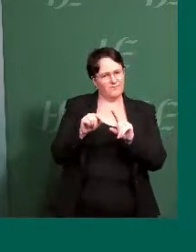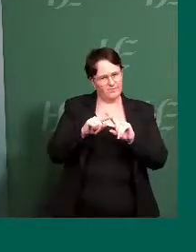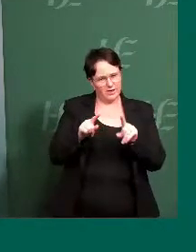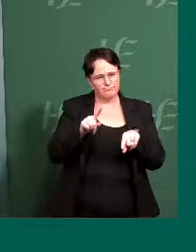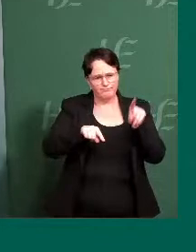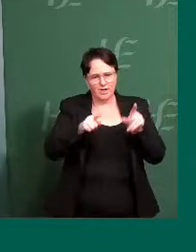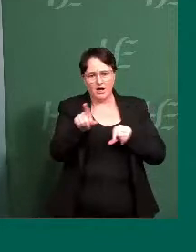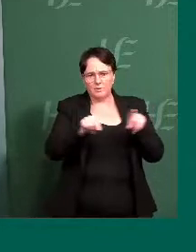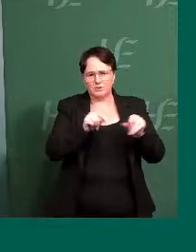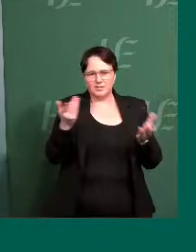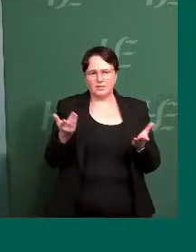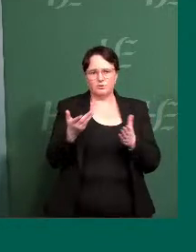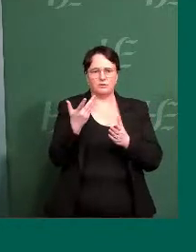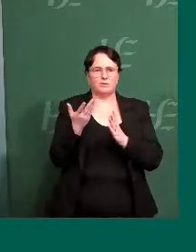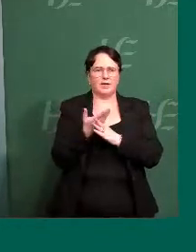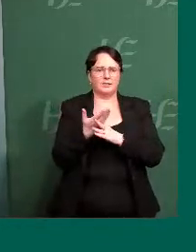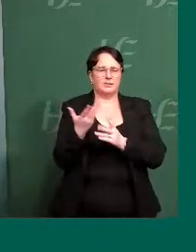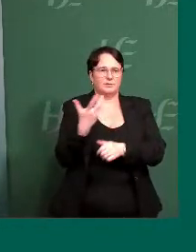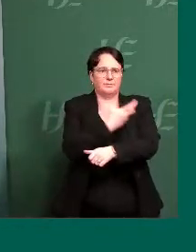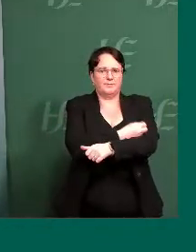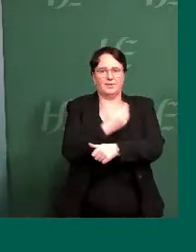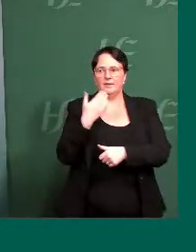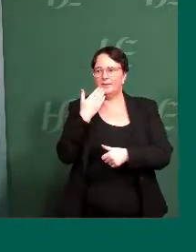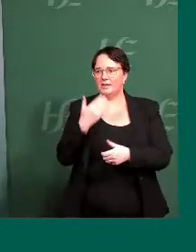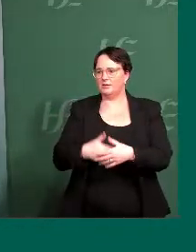for people to access that. Thank you.